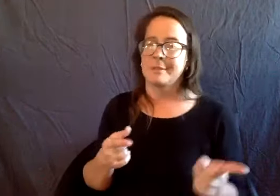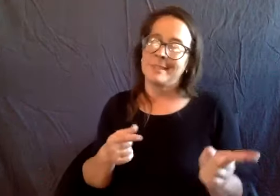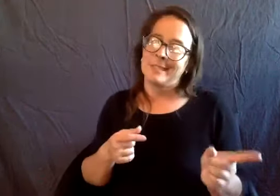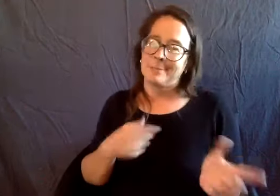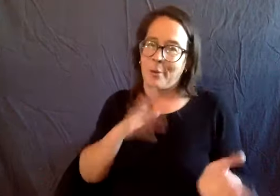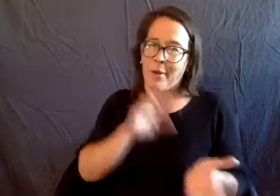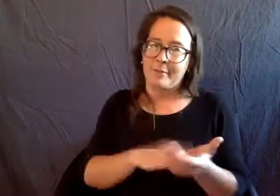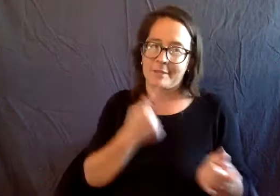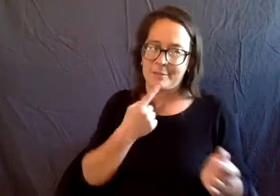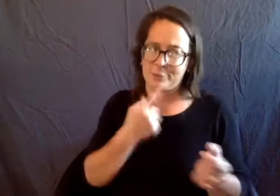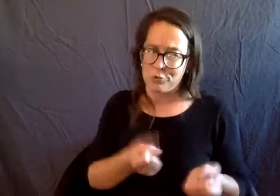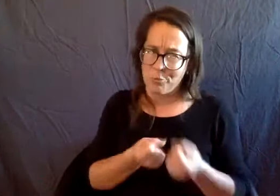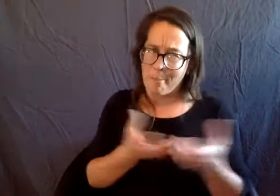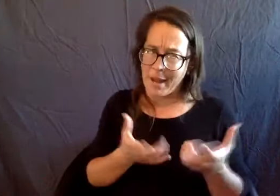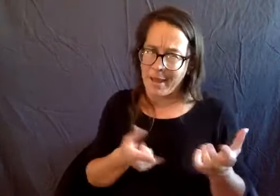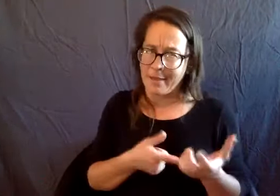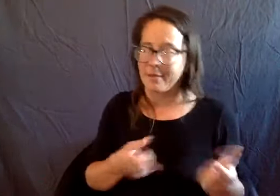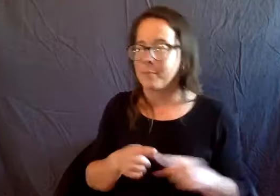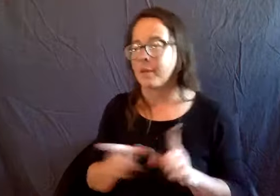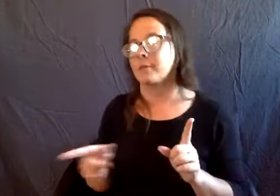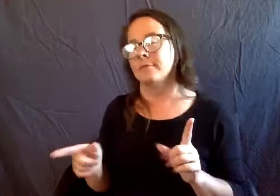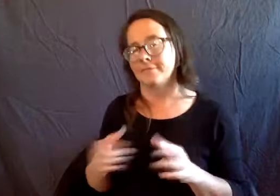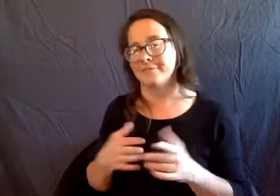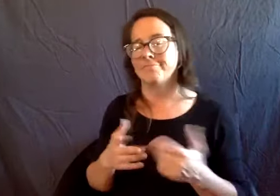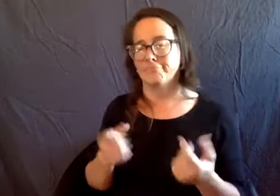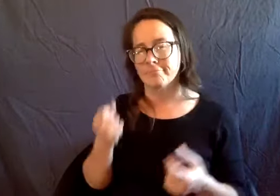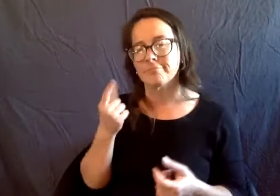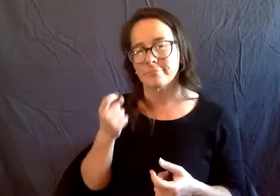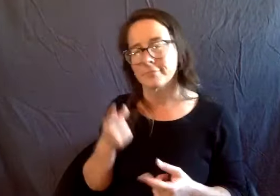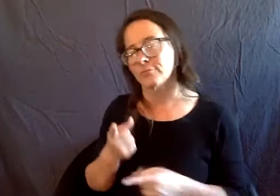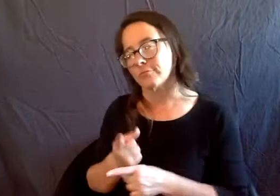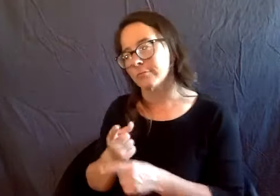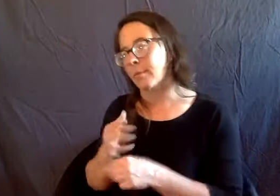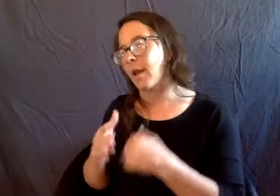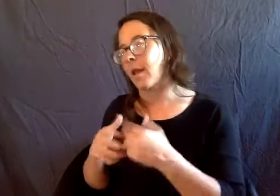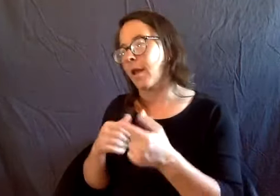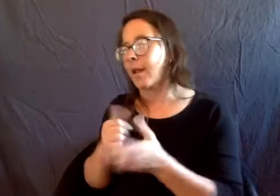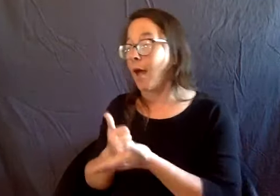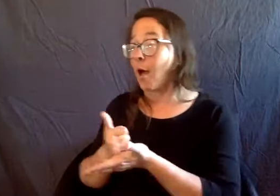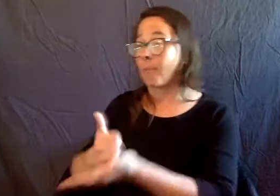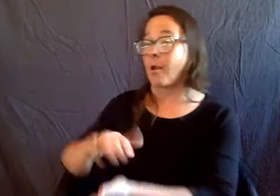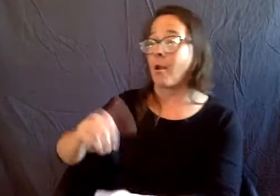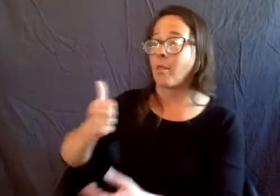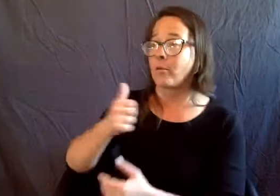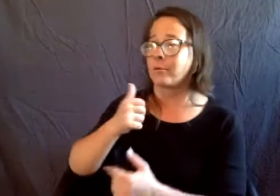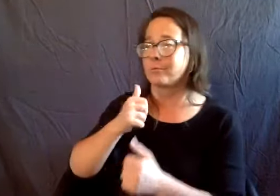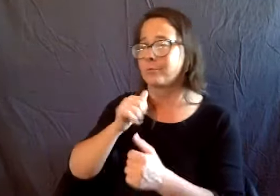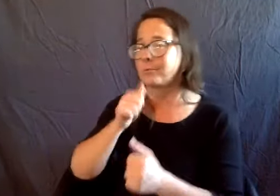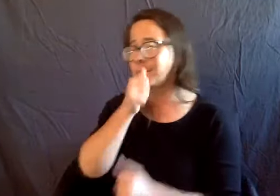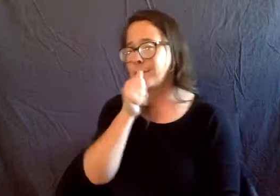my mission, and is to carry this message of the 12 steps and to help another suffering alcoholic to go through